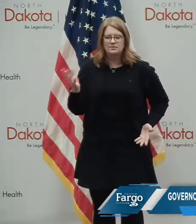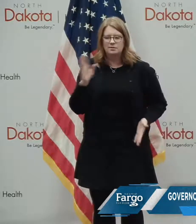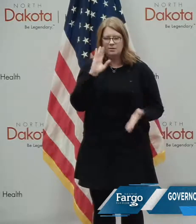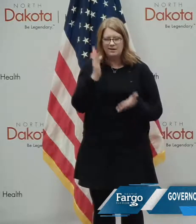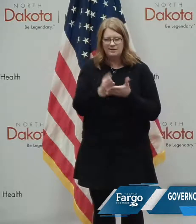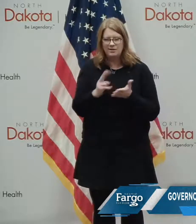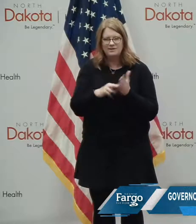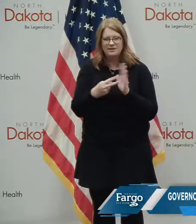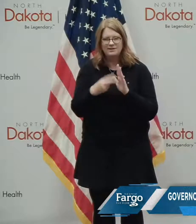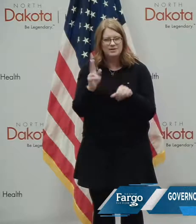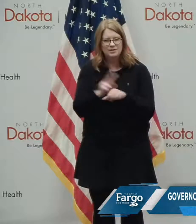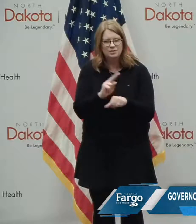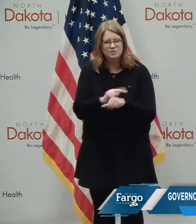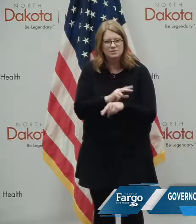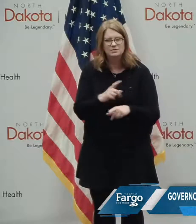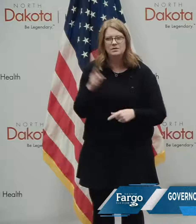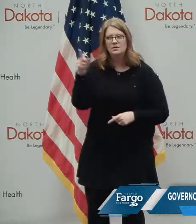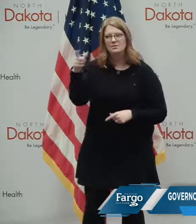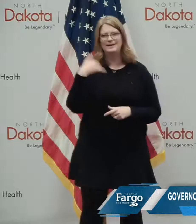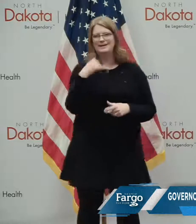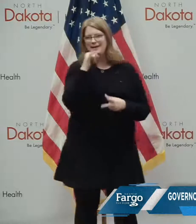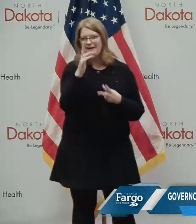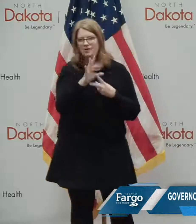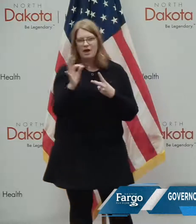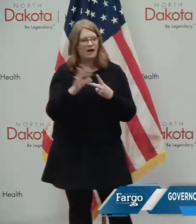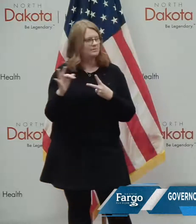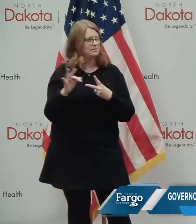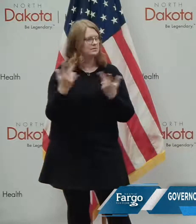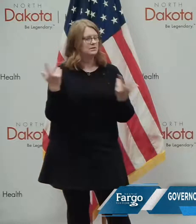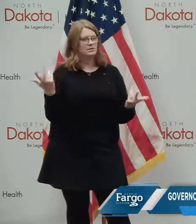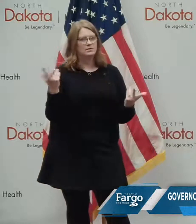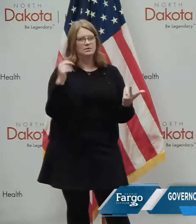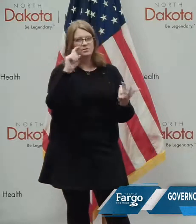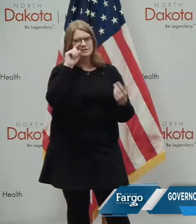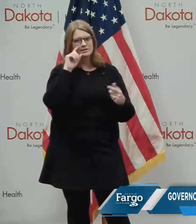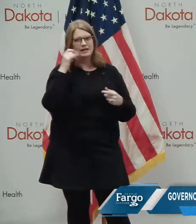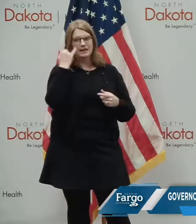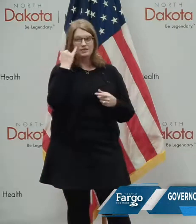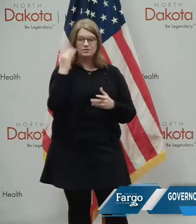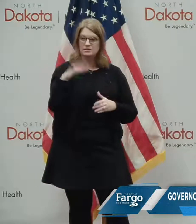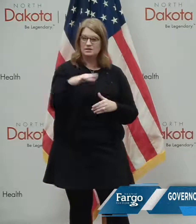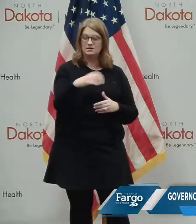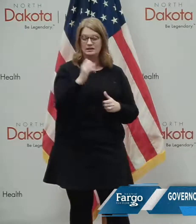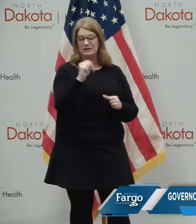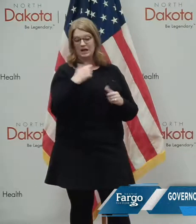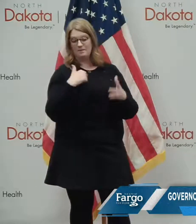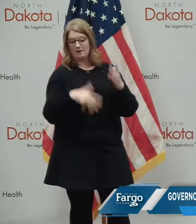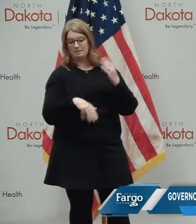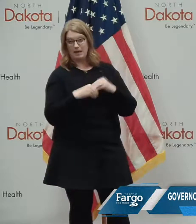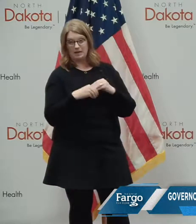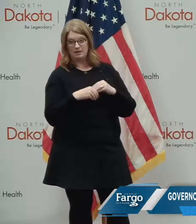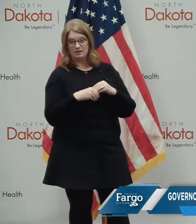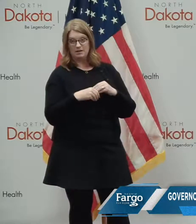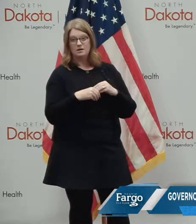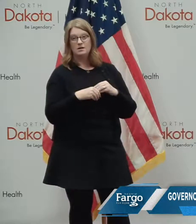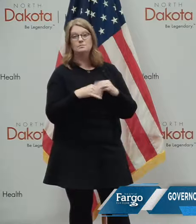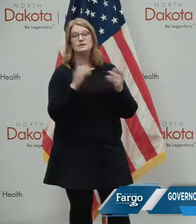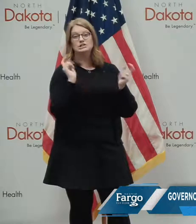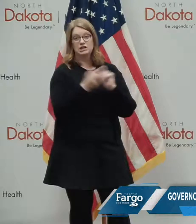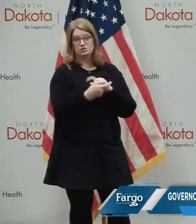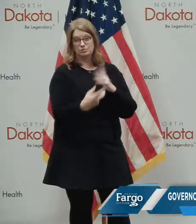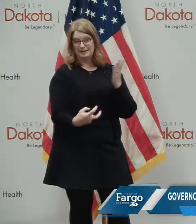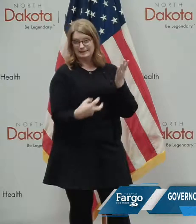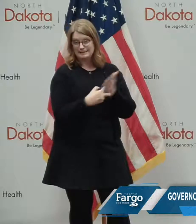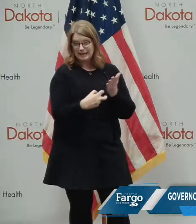intended to use, but he didn't have an option. So what was partly untenable, if he could have said, hey, I'll amend it, but I'm going to make it an infraction, and it's going